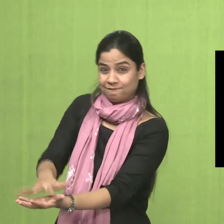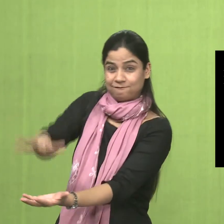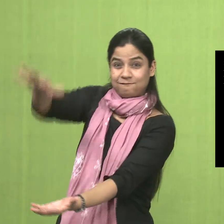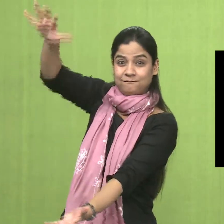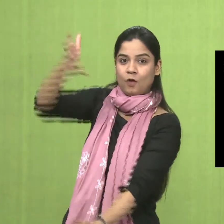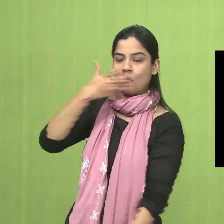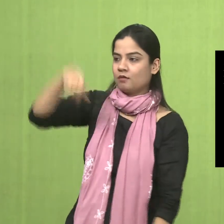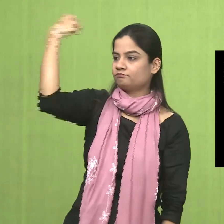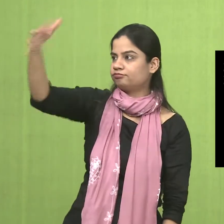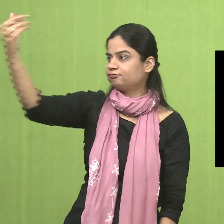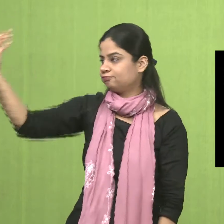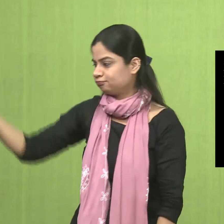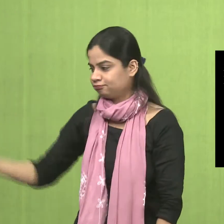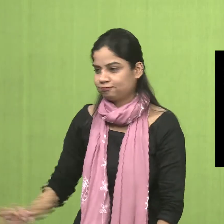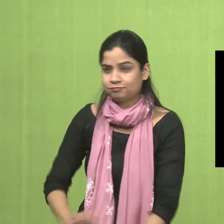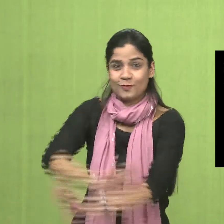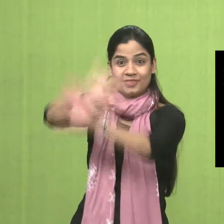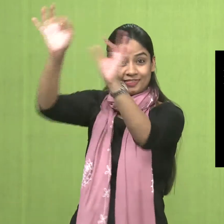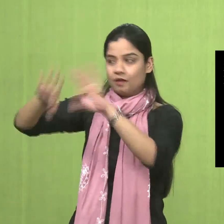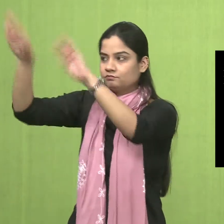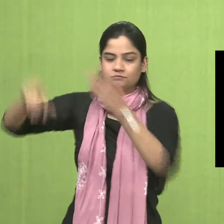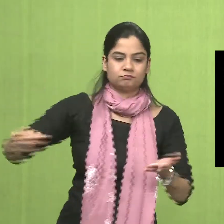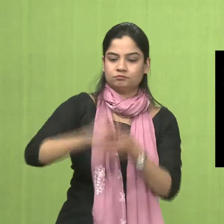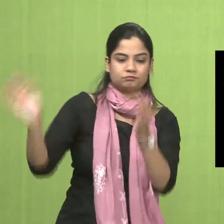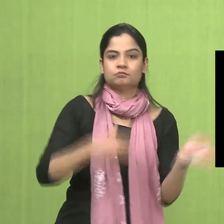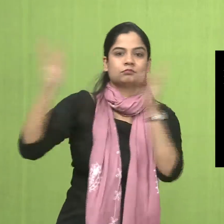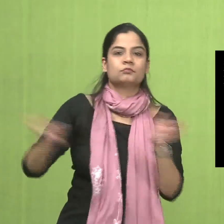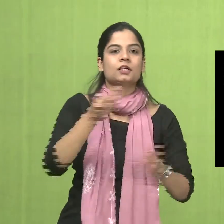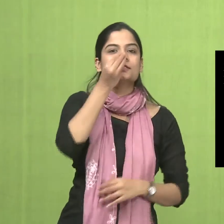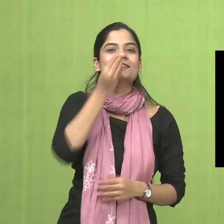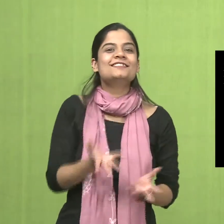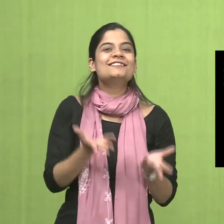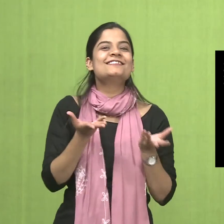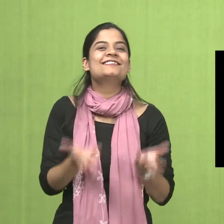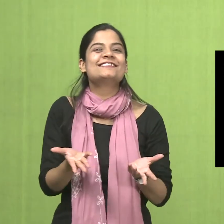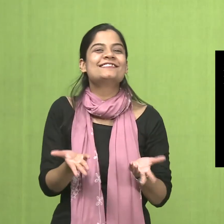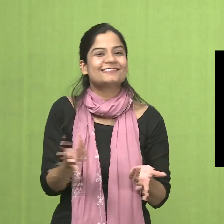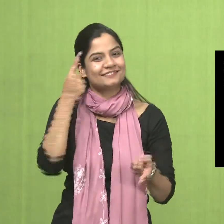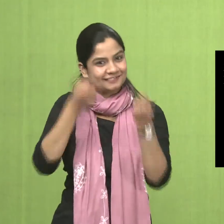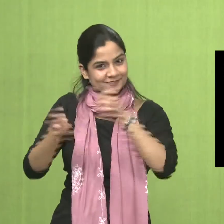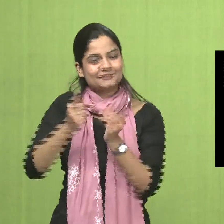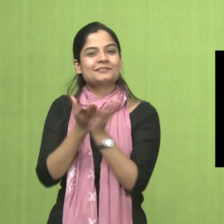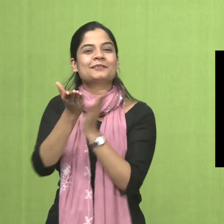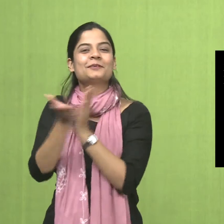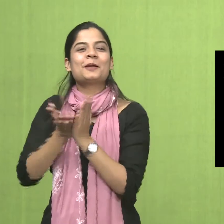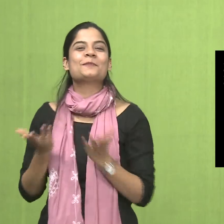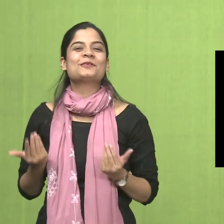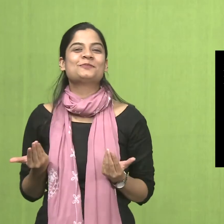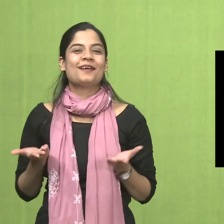Sprinkle water on all the clothes at once and then immediately start ironing them. So it will save a lot of time. So change the work